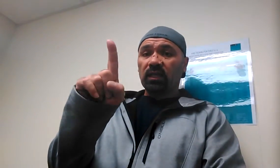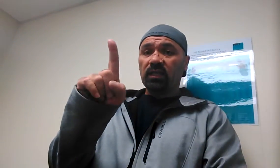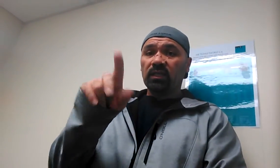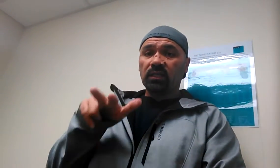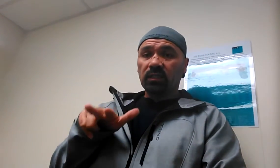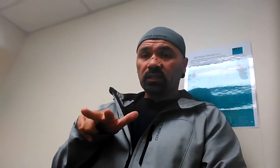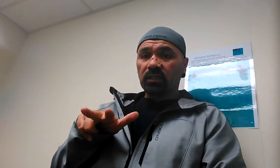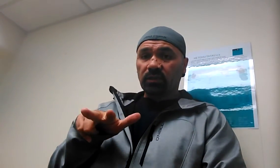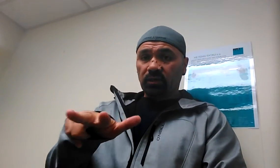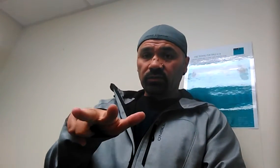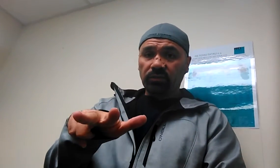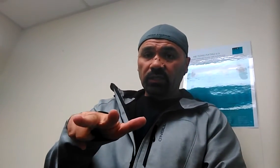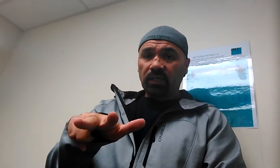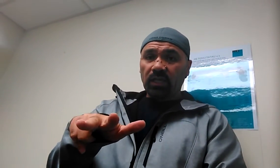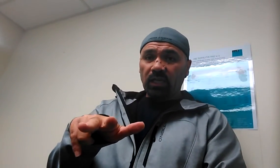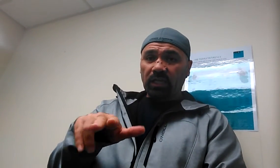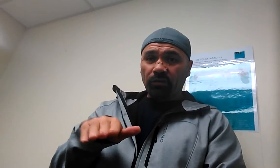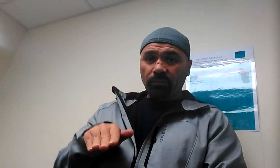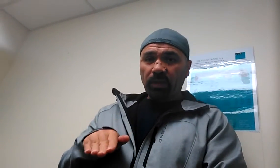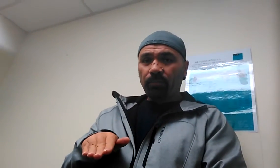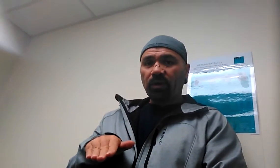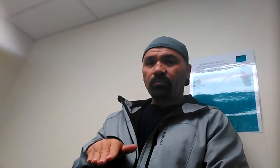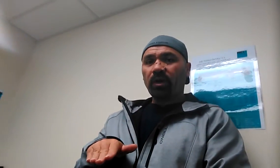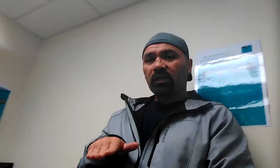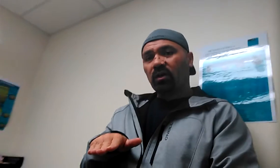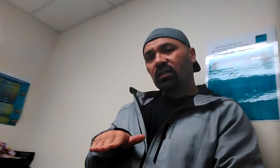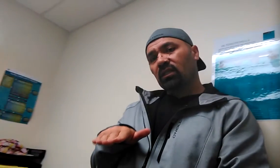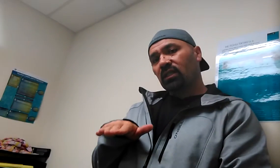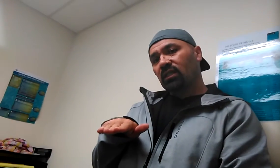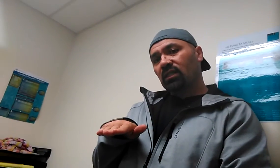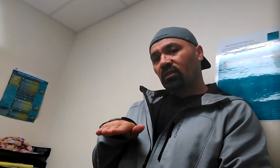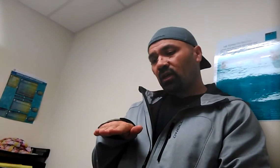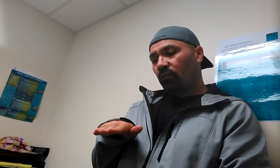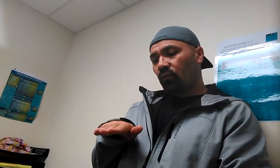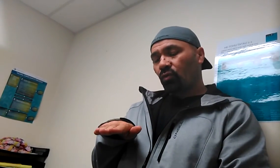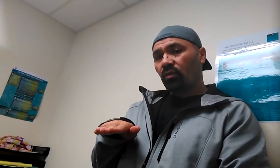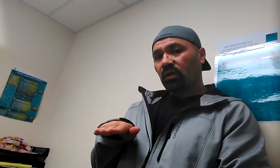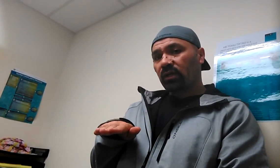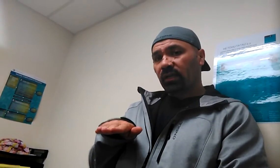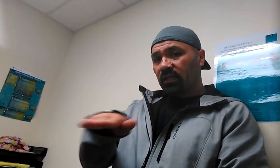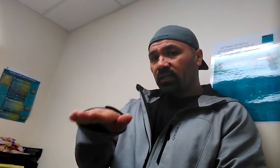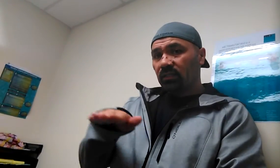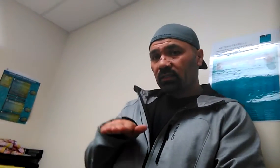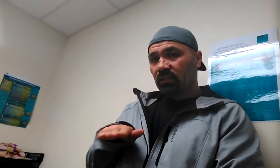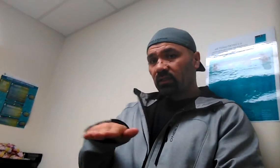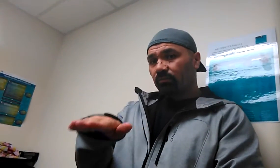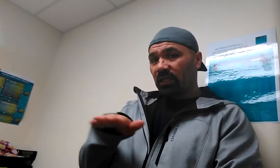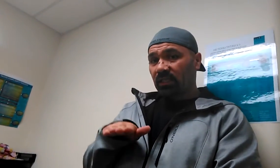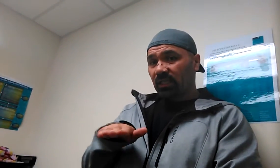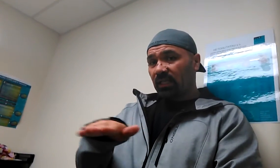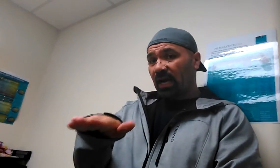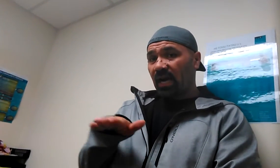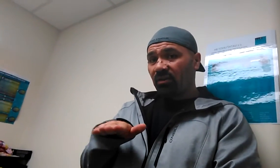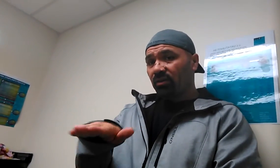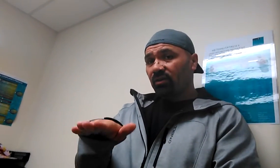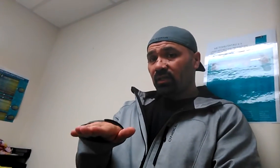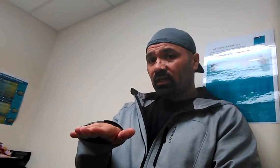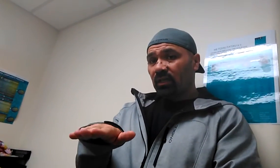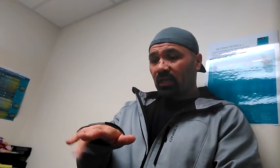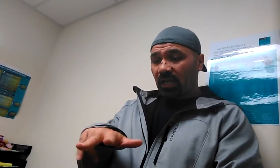tahi rau. Now remember my consonant sign for r, meaning the letter R. And